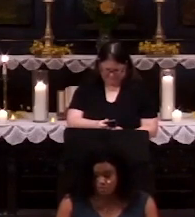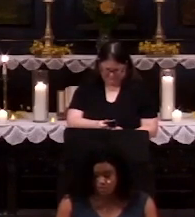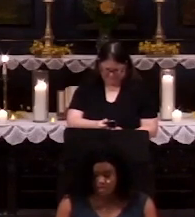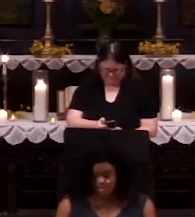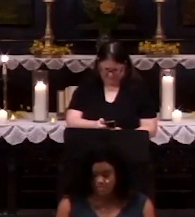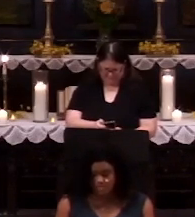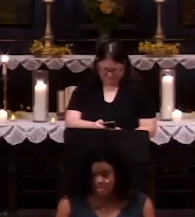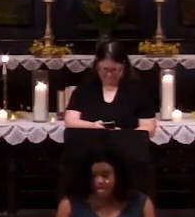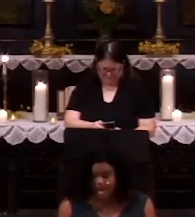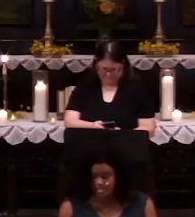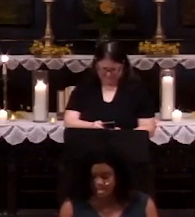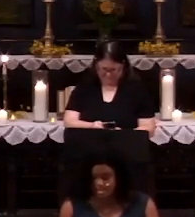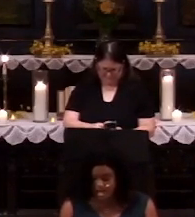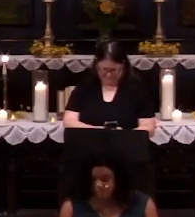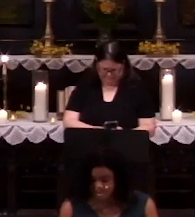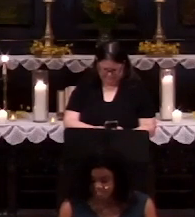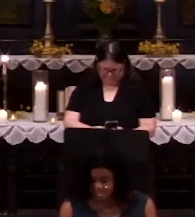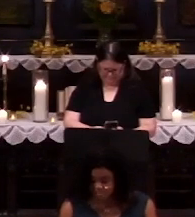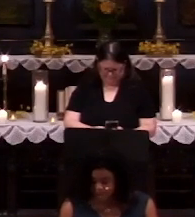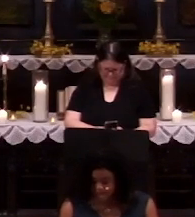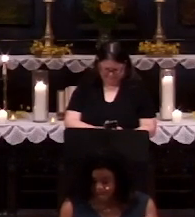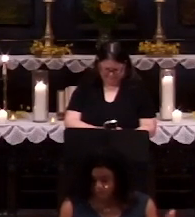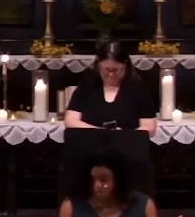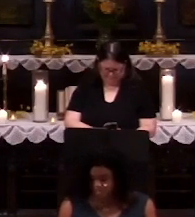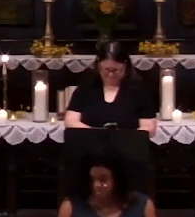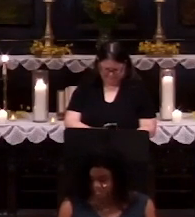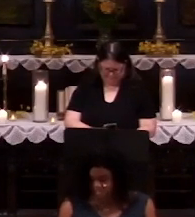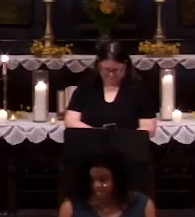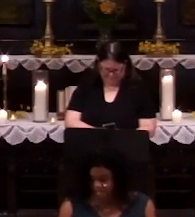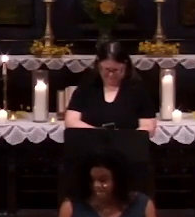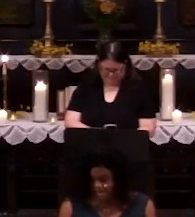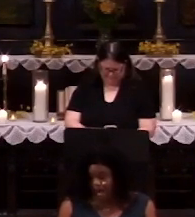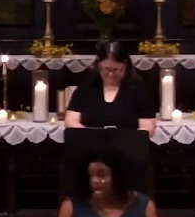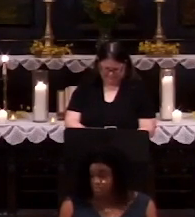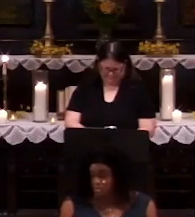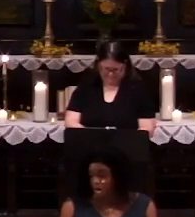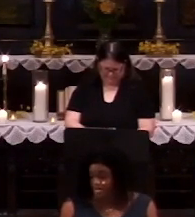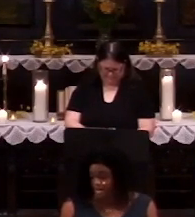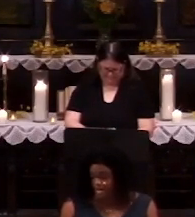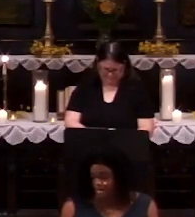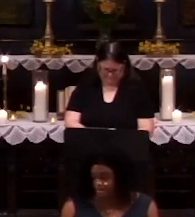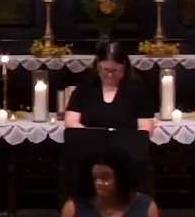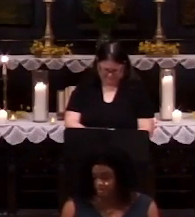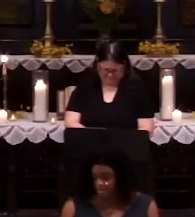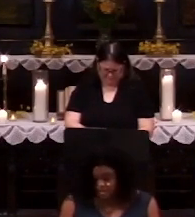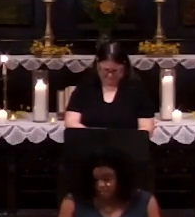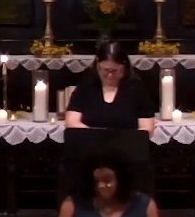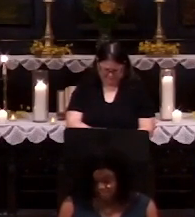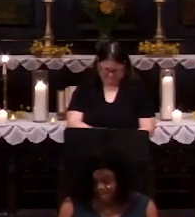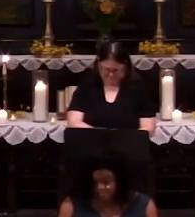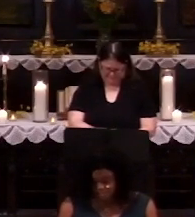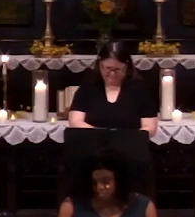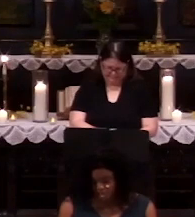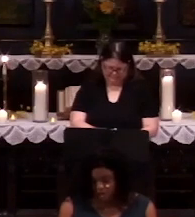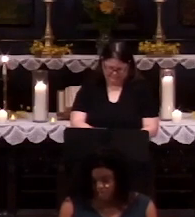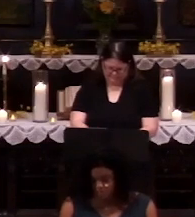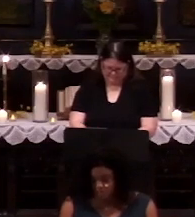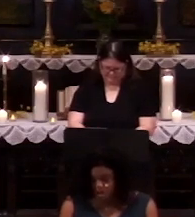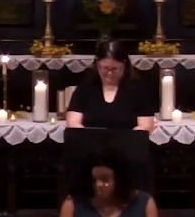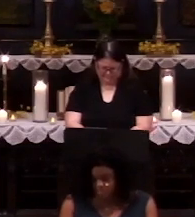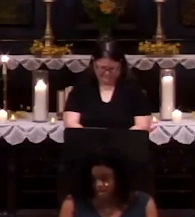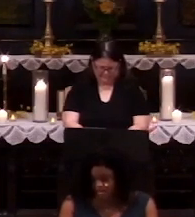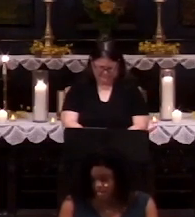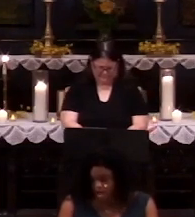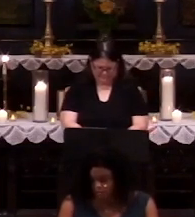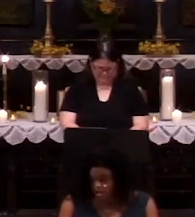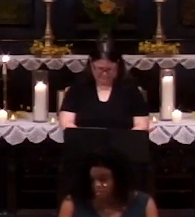I don't really think I need a reason why I won't succeed. I haven't started. Let's get this show on the